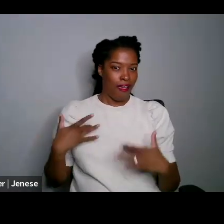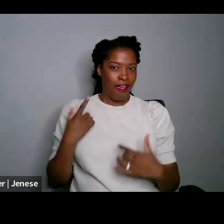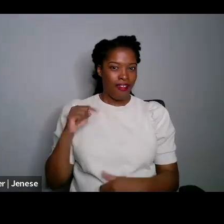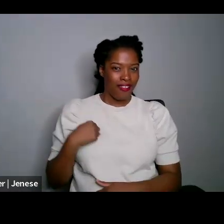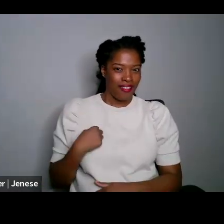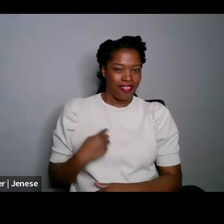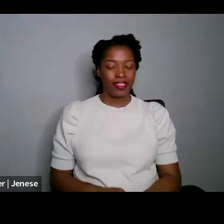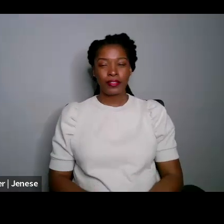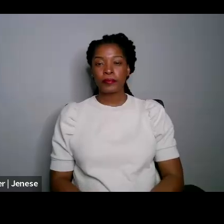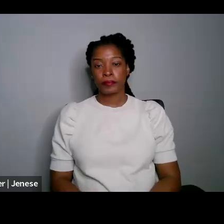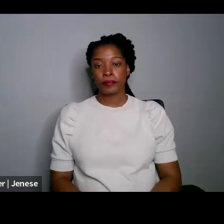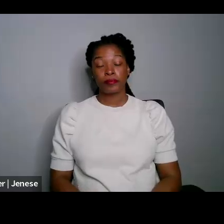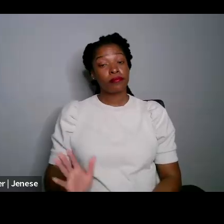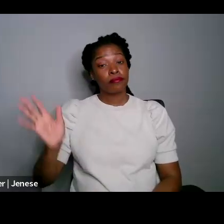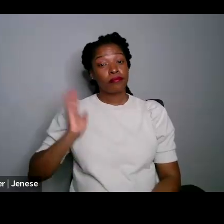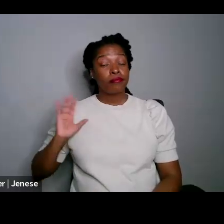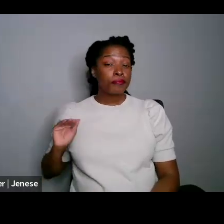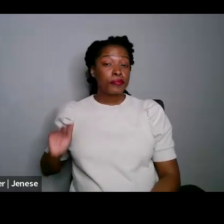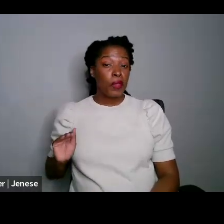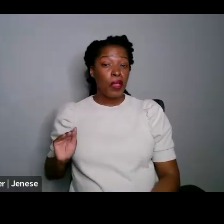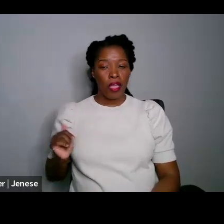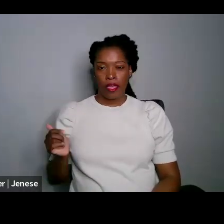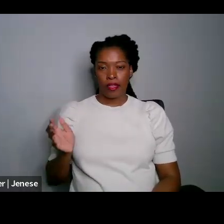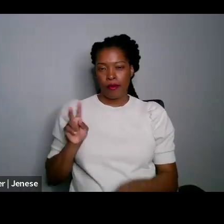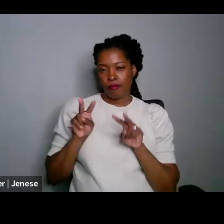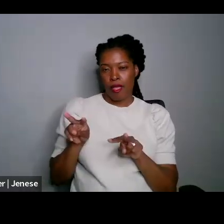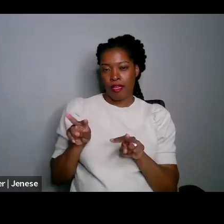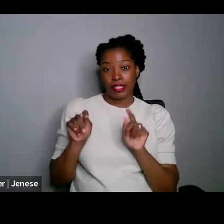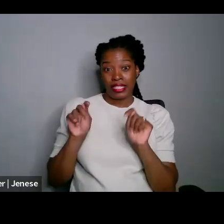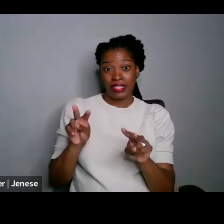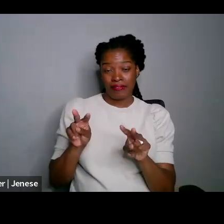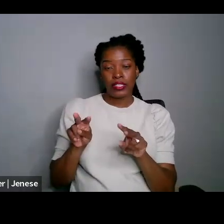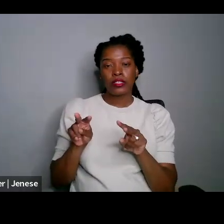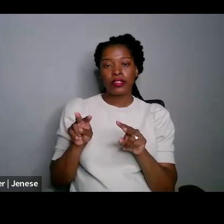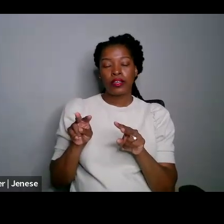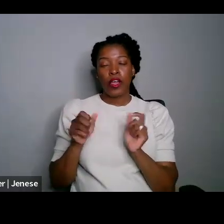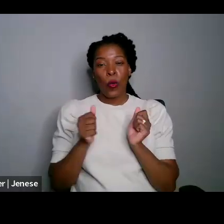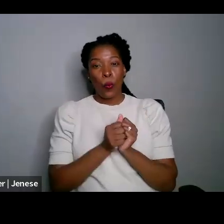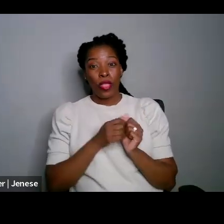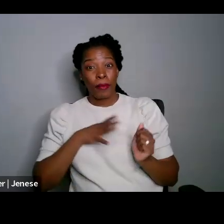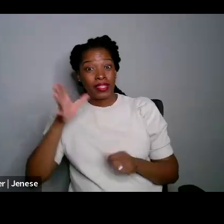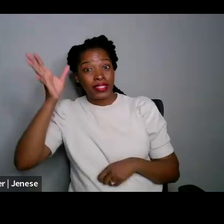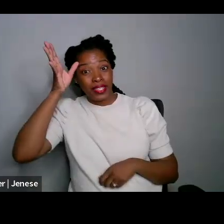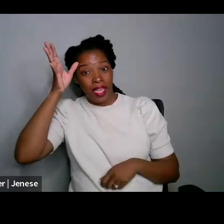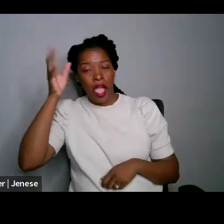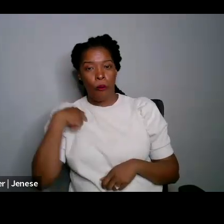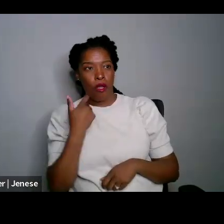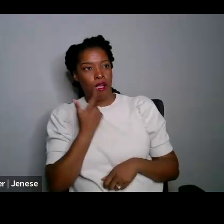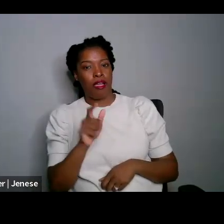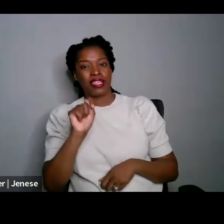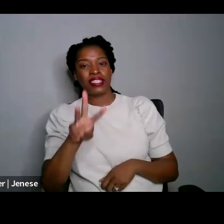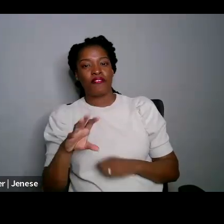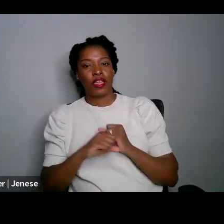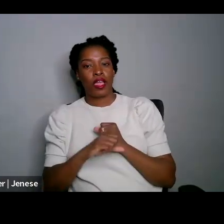to love critiquing television commercials with my dad. I know that's kind of a blast from the past for most of us that are on